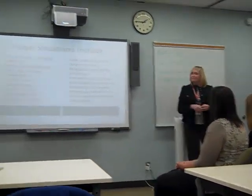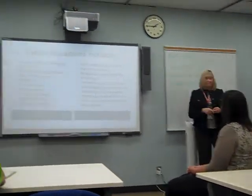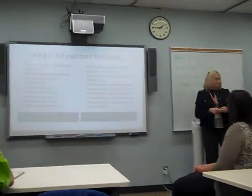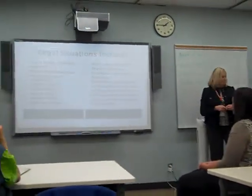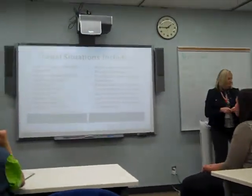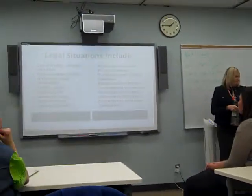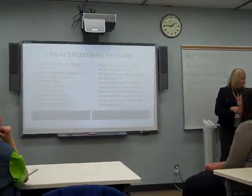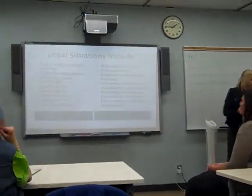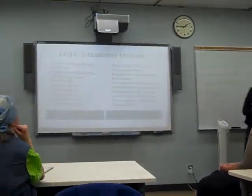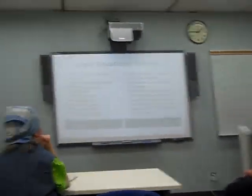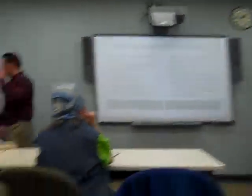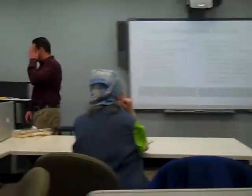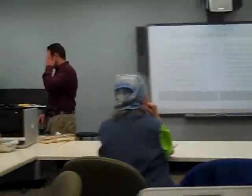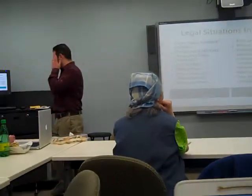Okay.